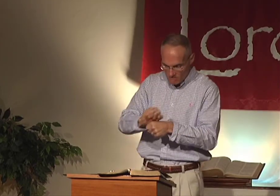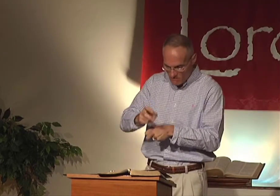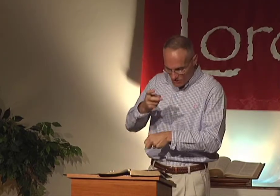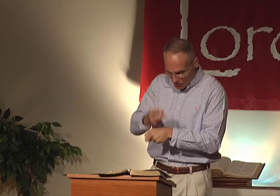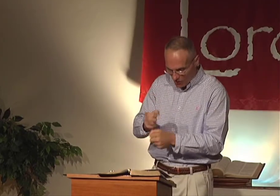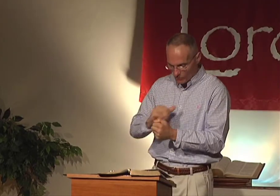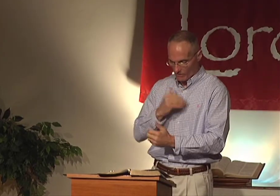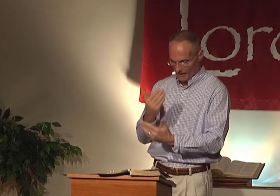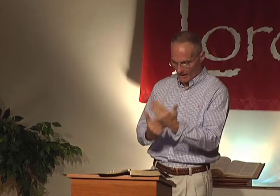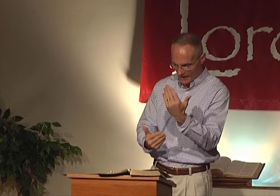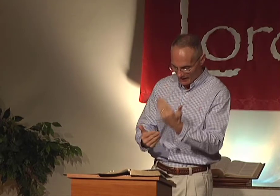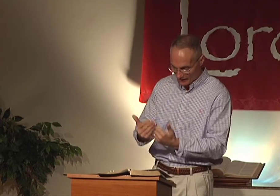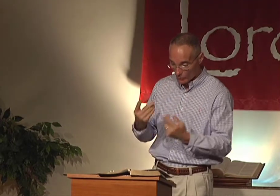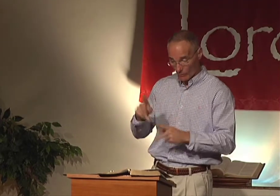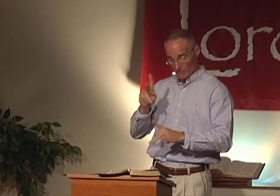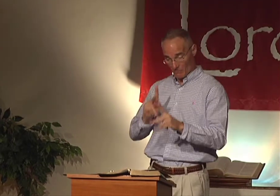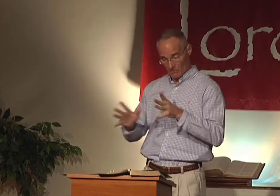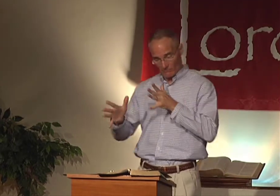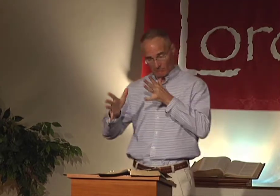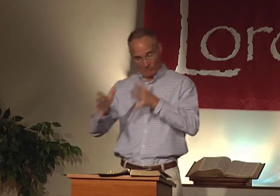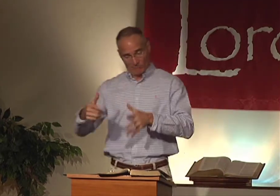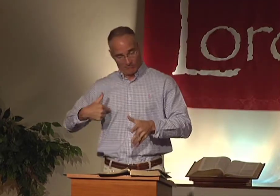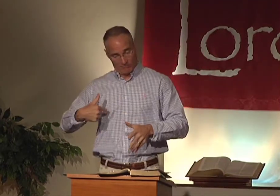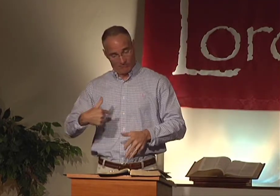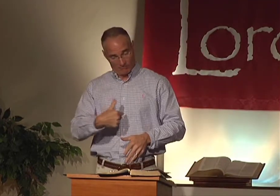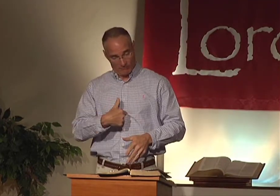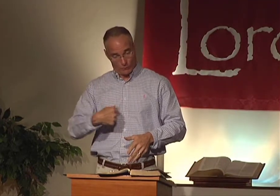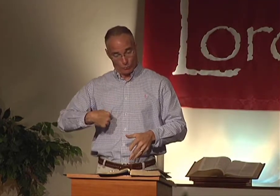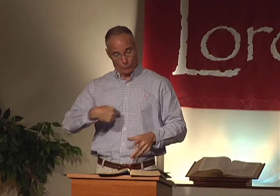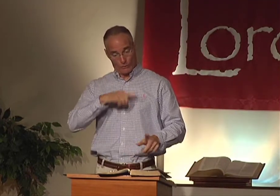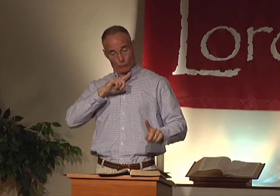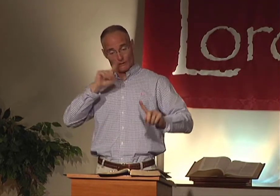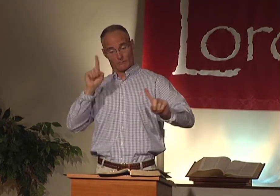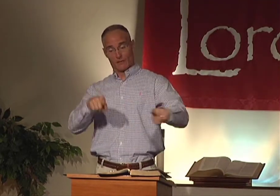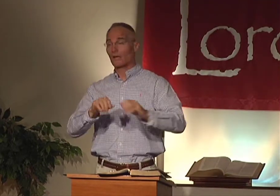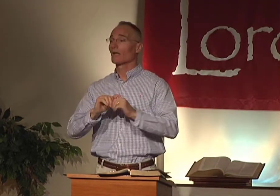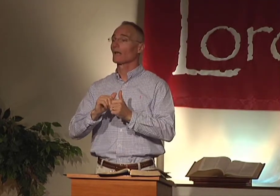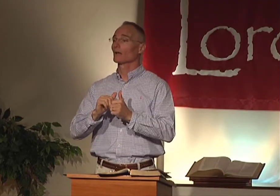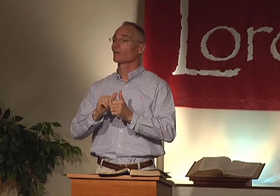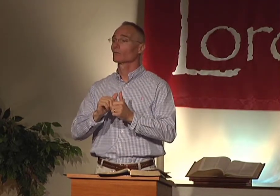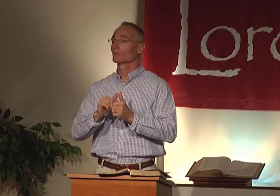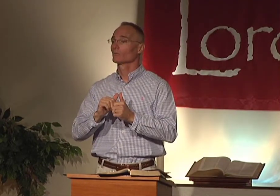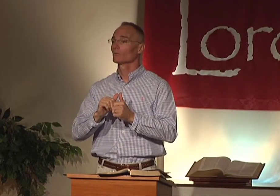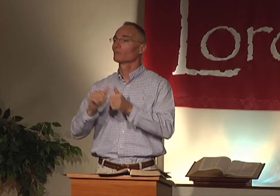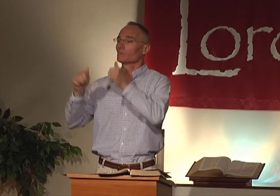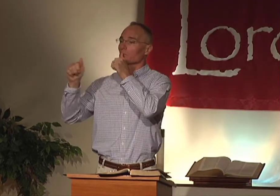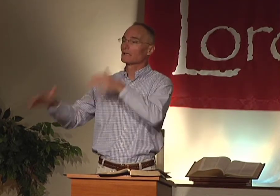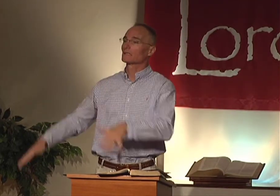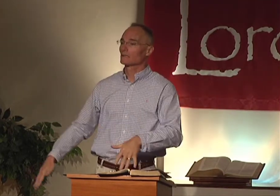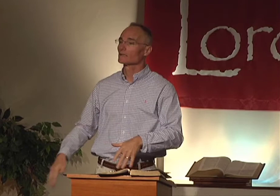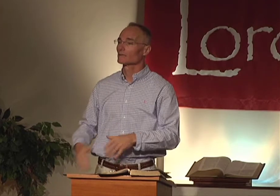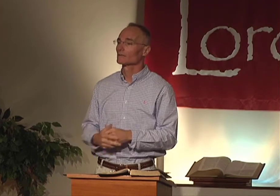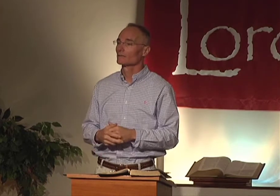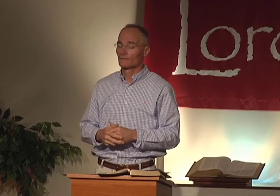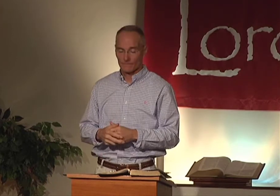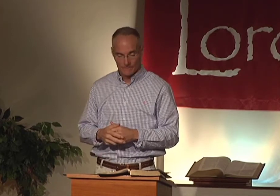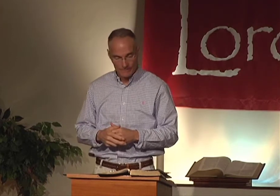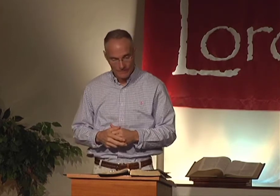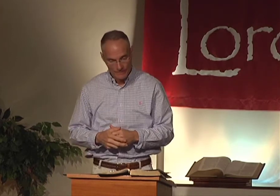We work hard with our own hands. When reviled, we respond with blessing.